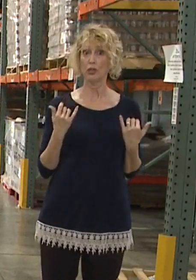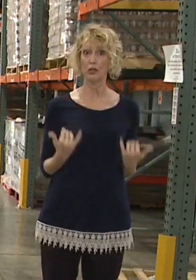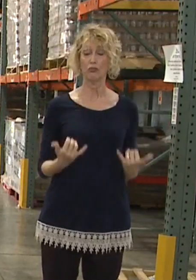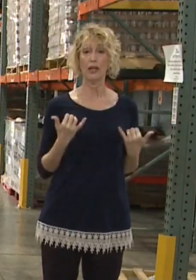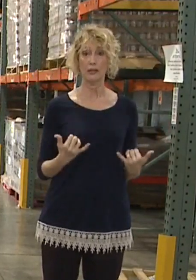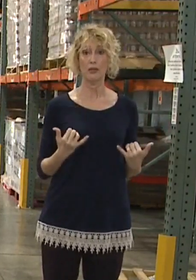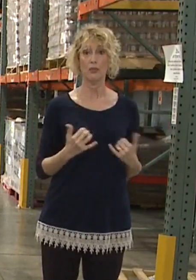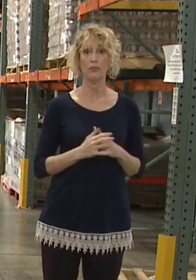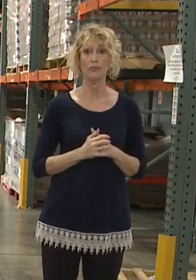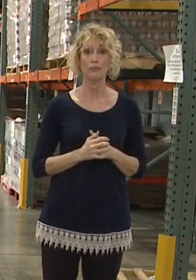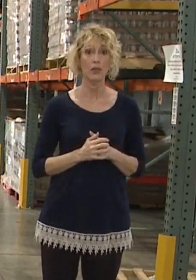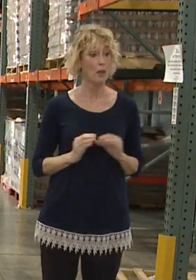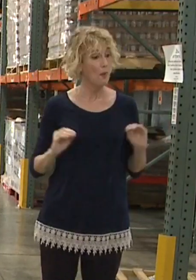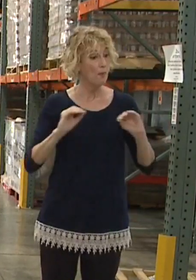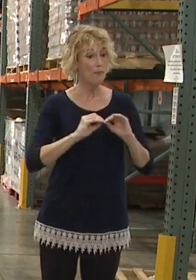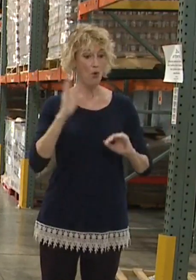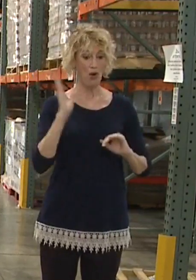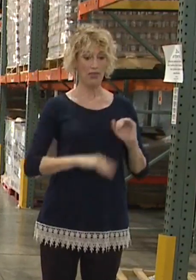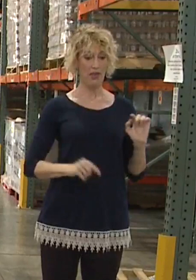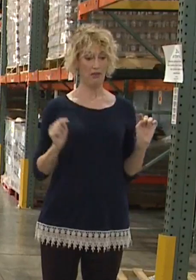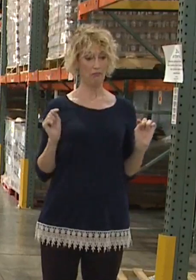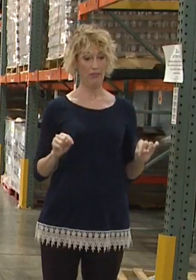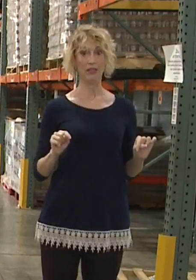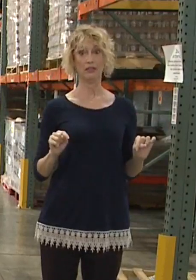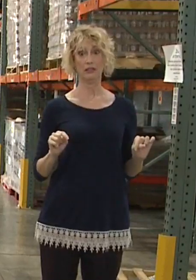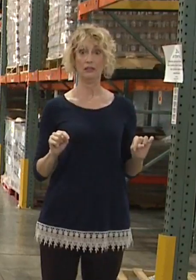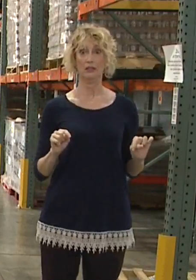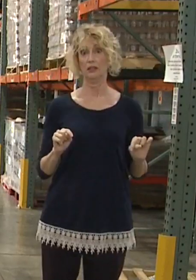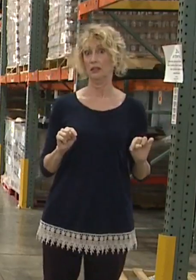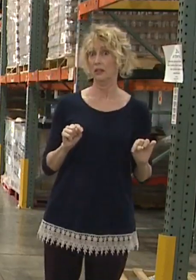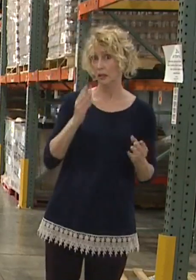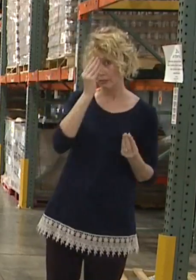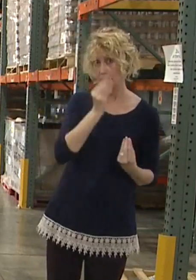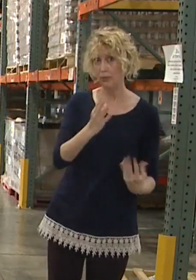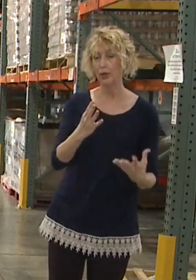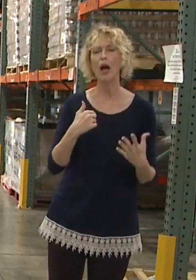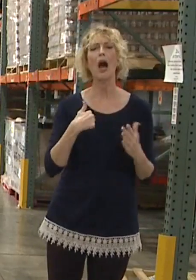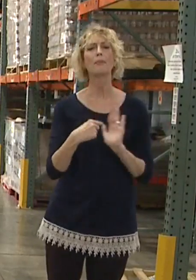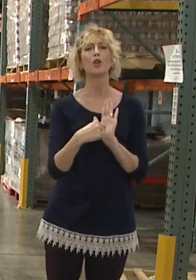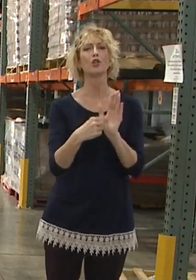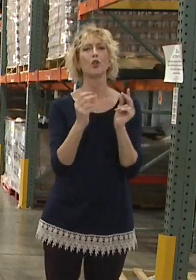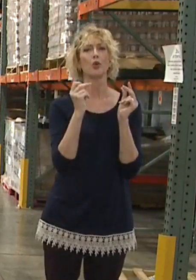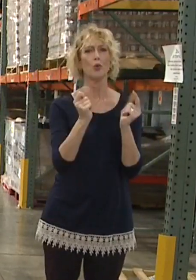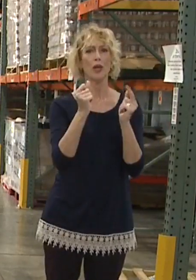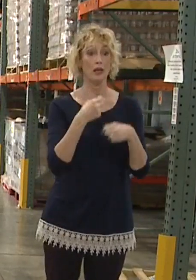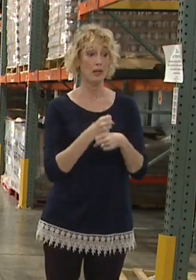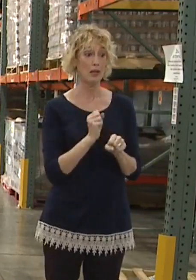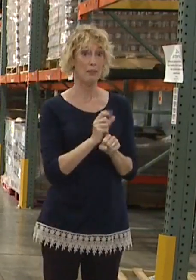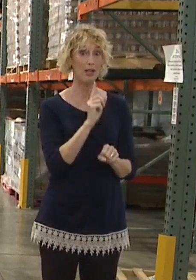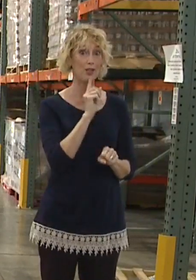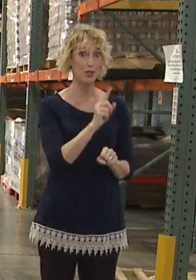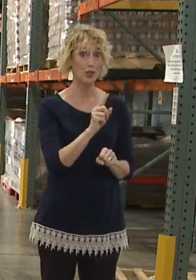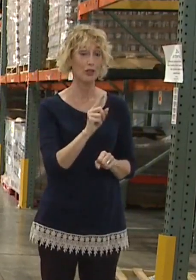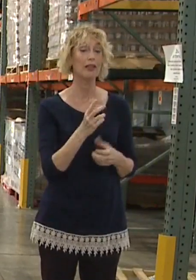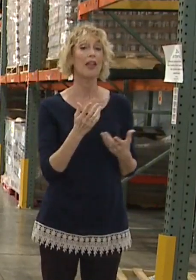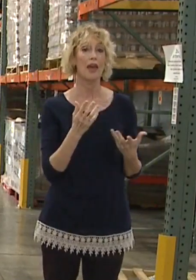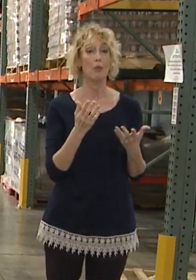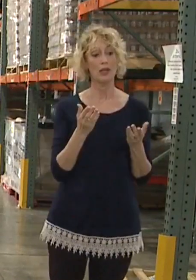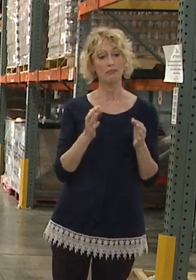now beyond this coming initiative. I can just show you real quick, and I want to make sure that we continue to